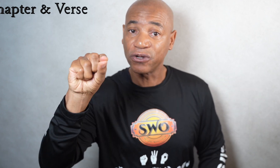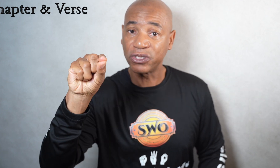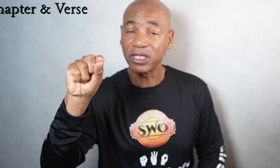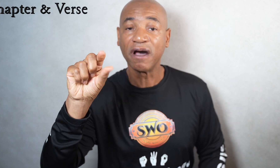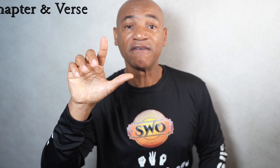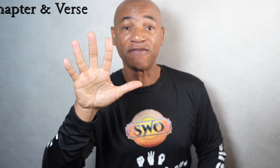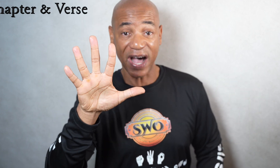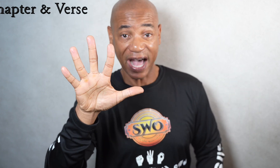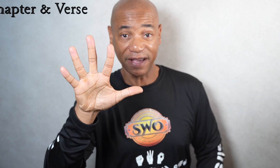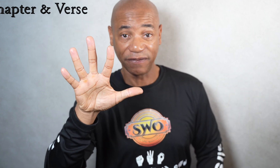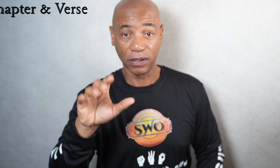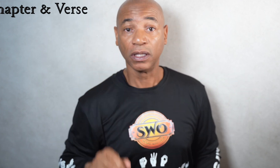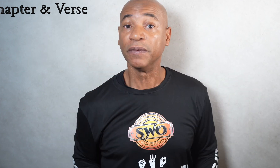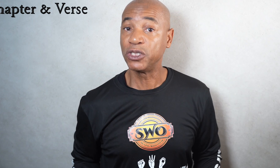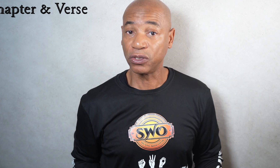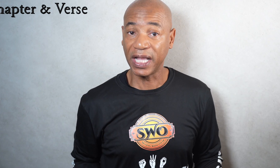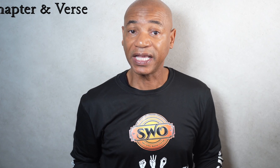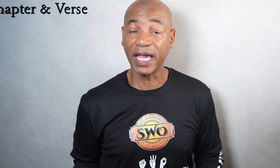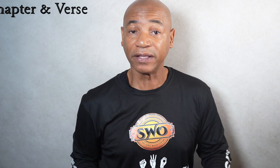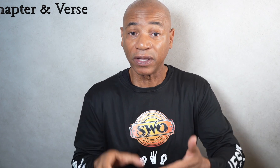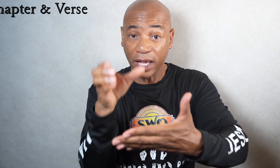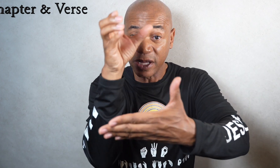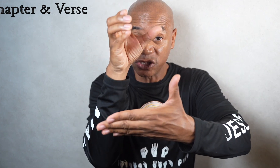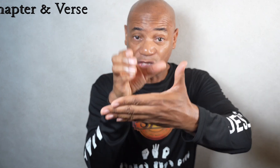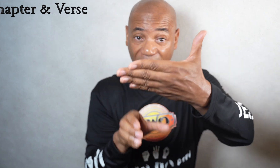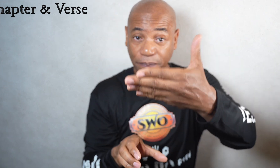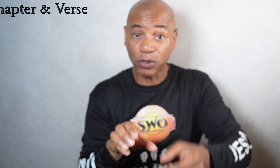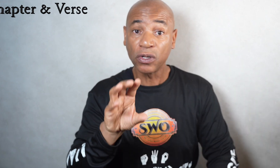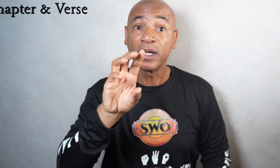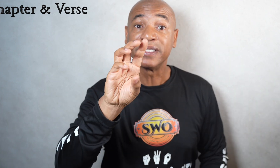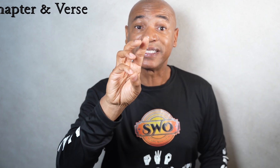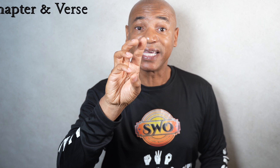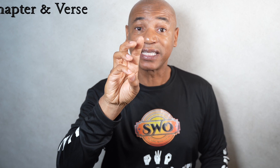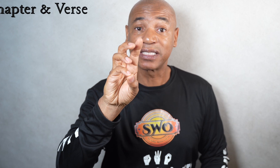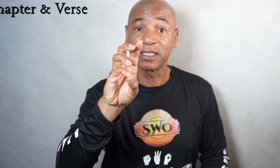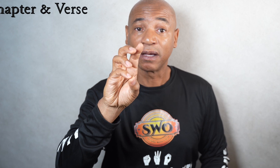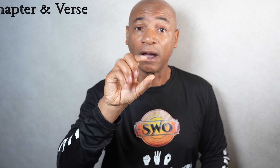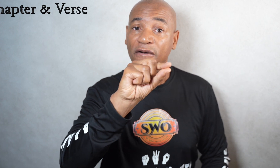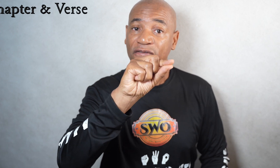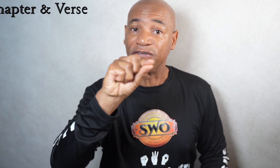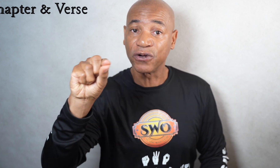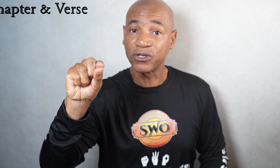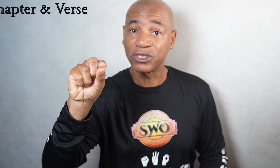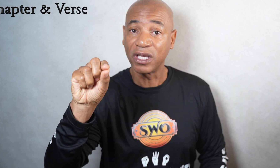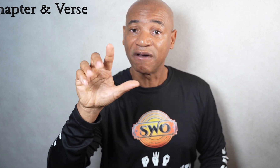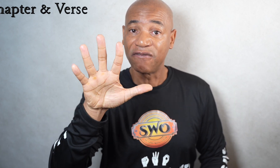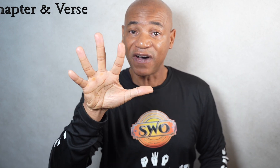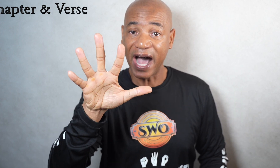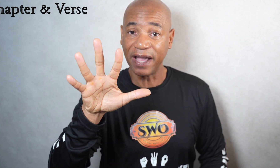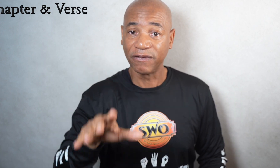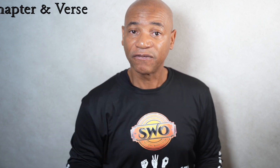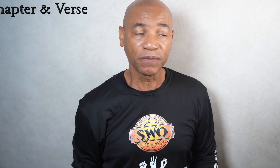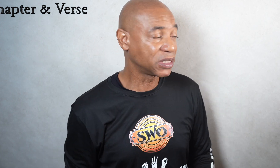verse 5. Let me show you that again. Chapter 6, verse 5. From the